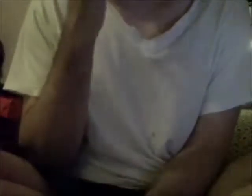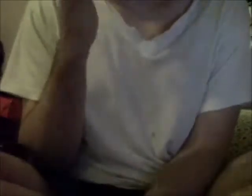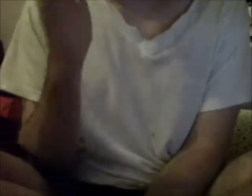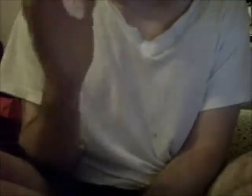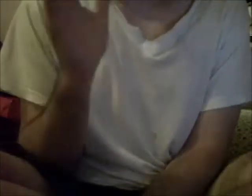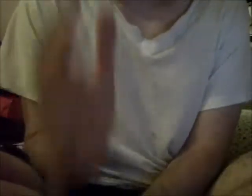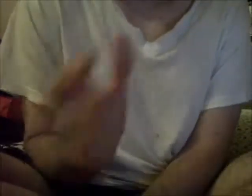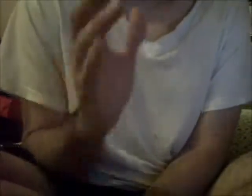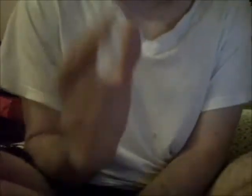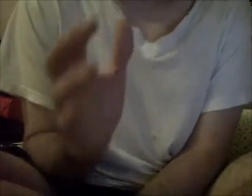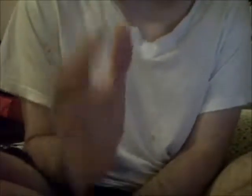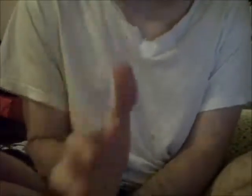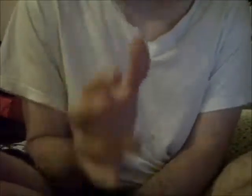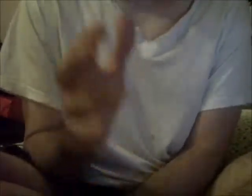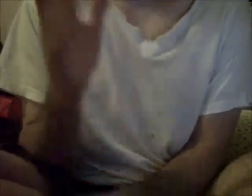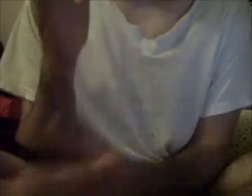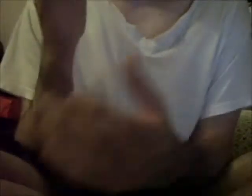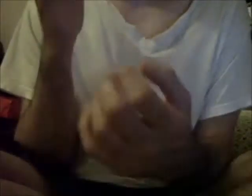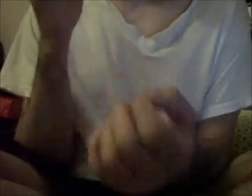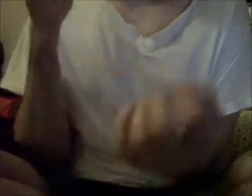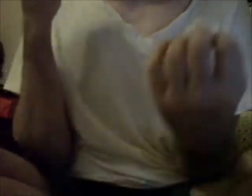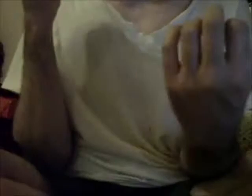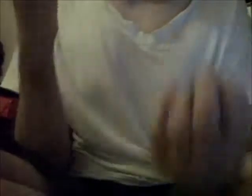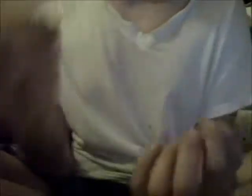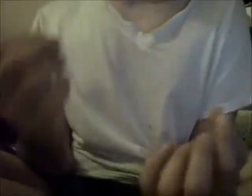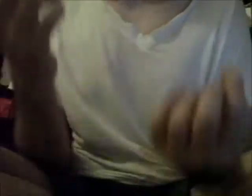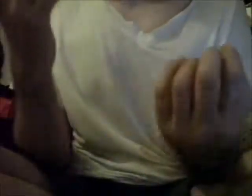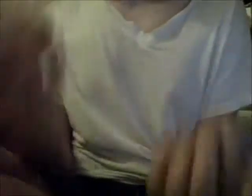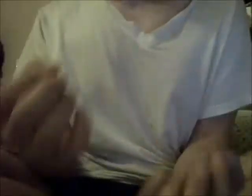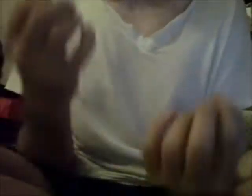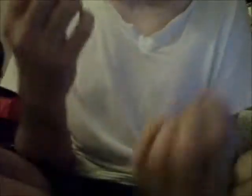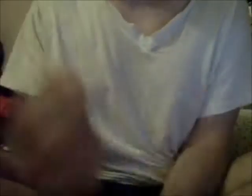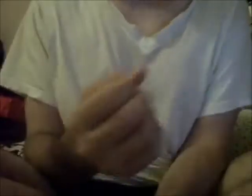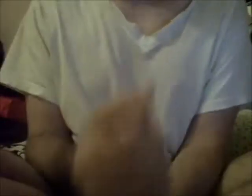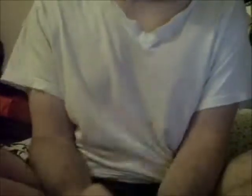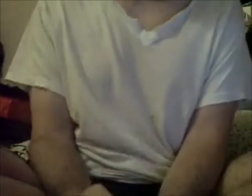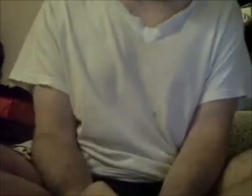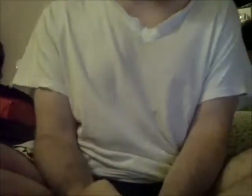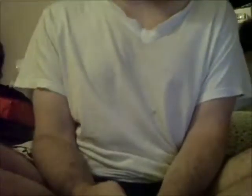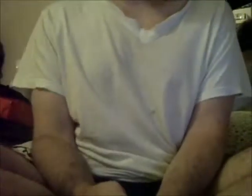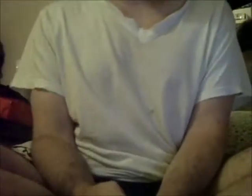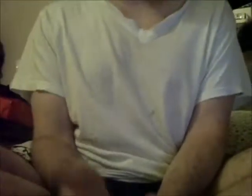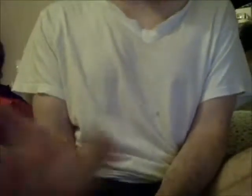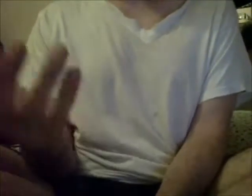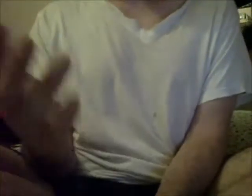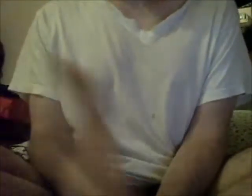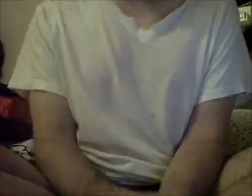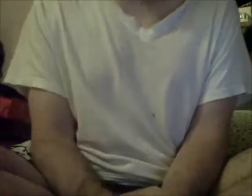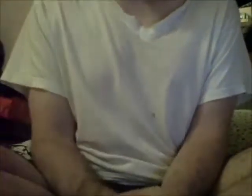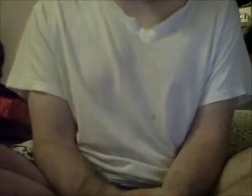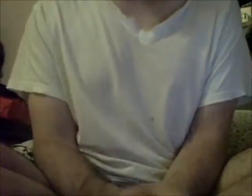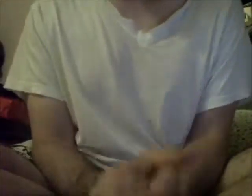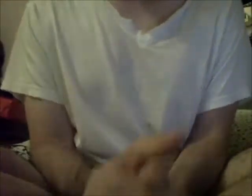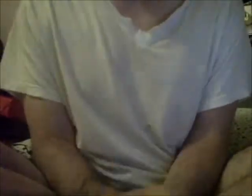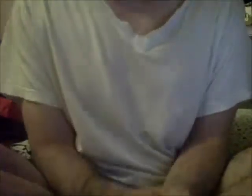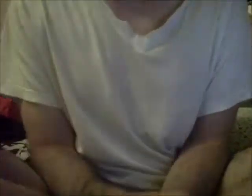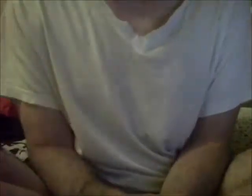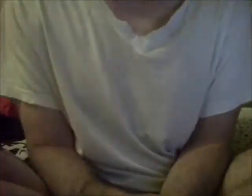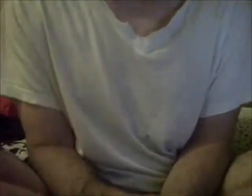thing that bothers me the most is when people say such stupid things like, oh, people, God doesn't send people to hell,